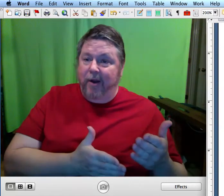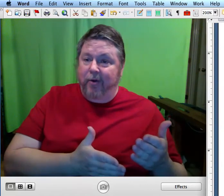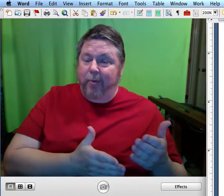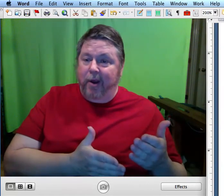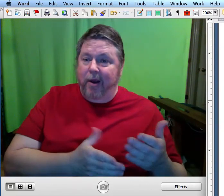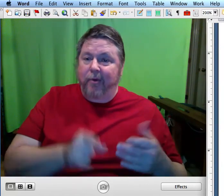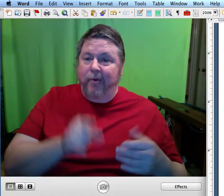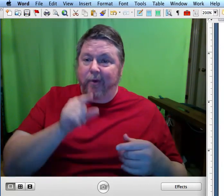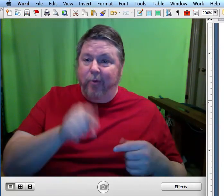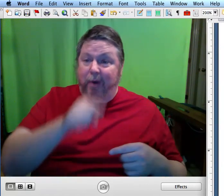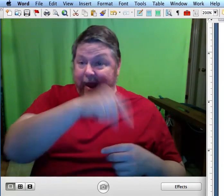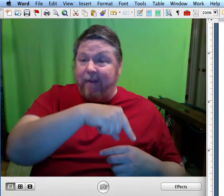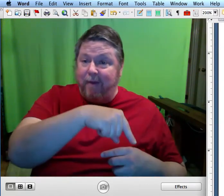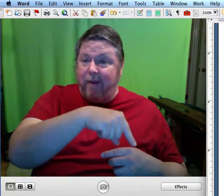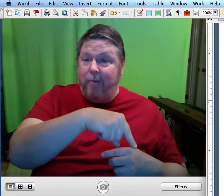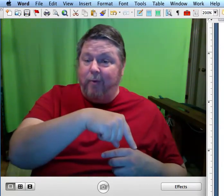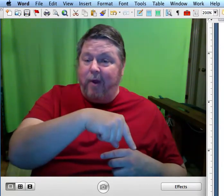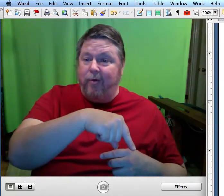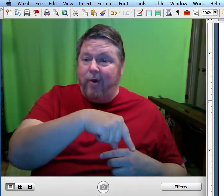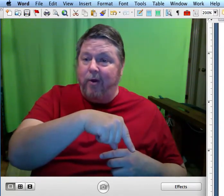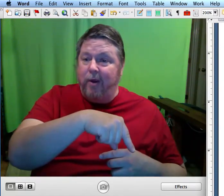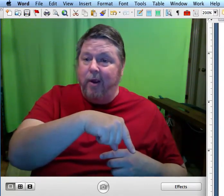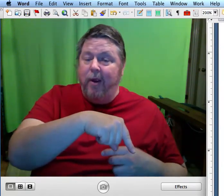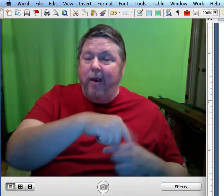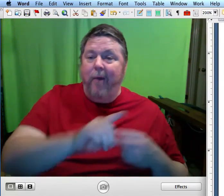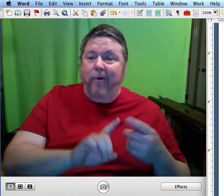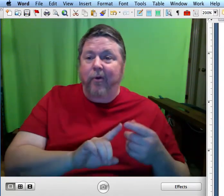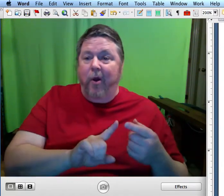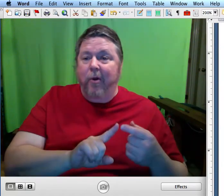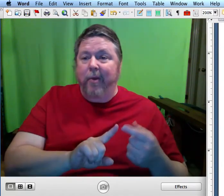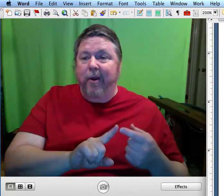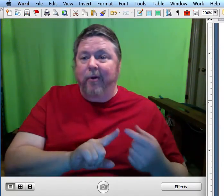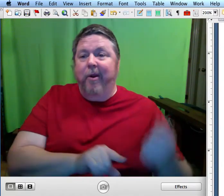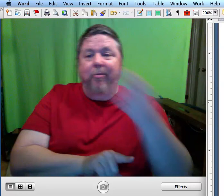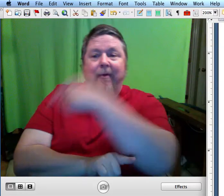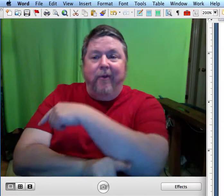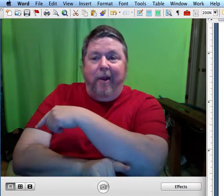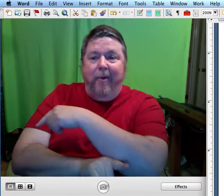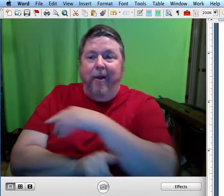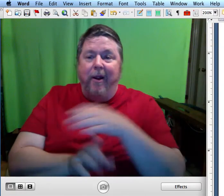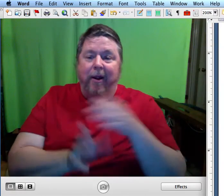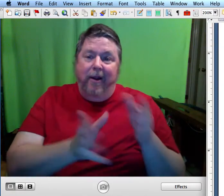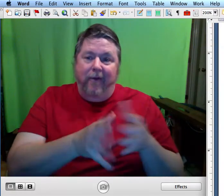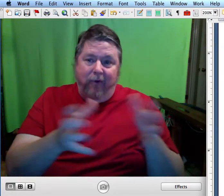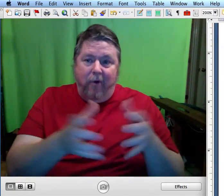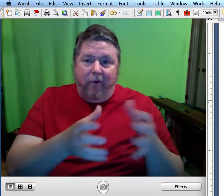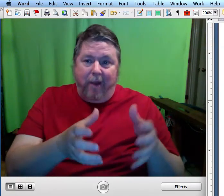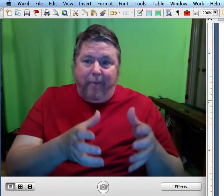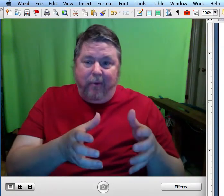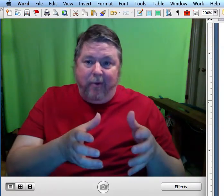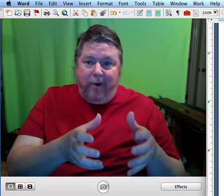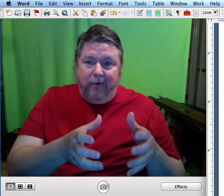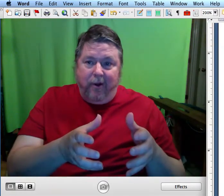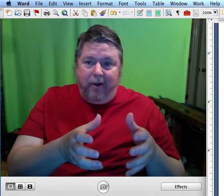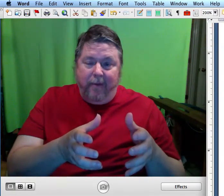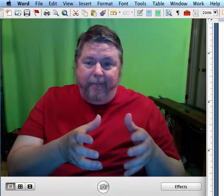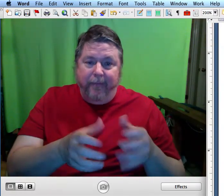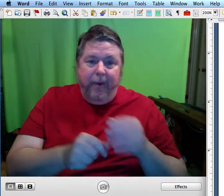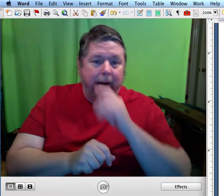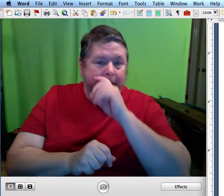simultaneously interpreting. I don't want you to interpret that segment while they're talking. I want you to only be interpreting the previous segment if you're overlapping with somebody's